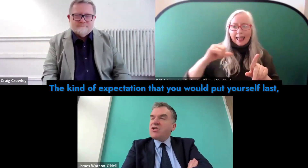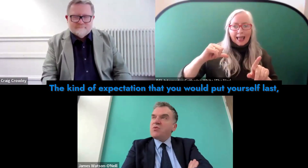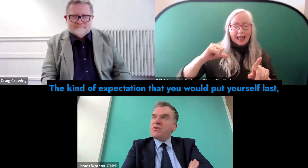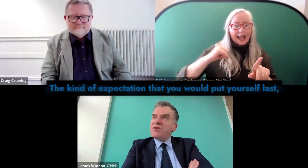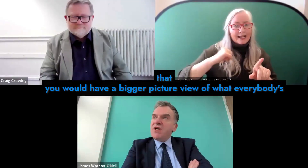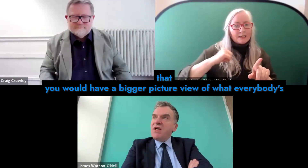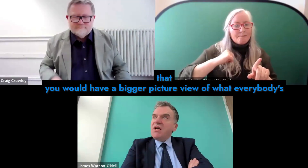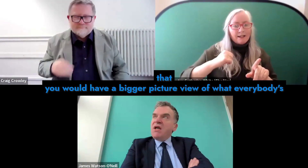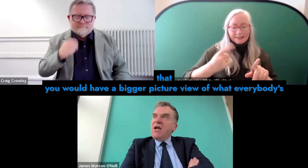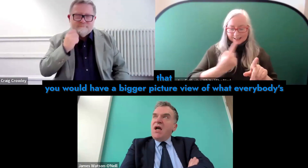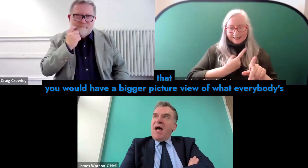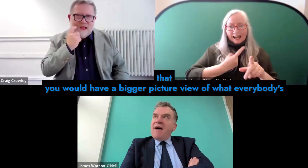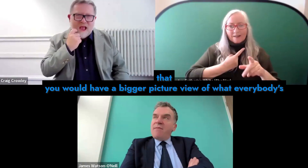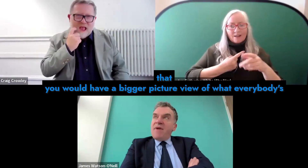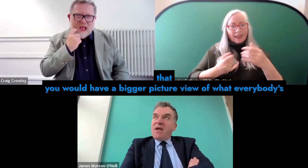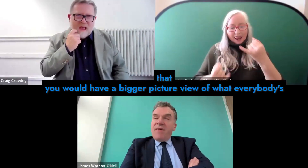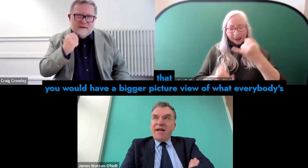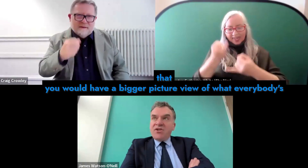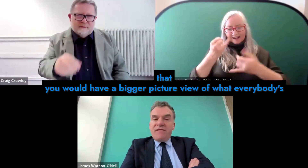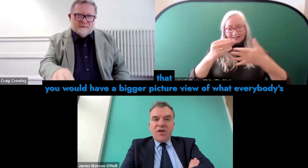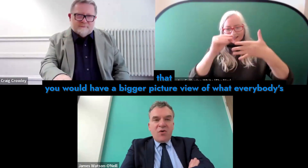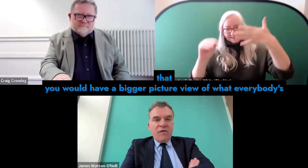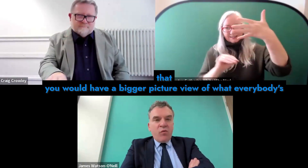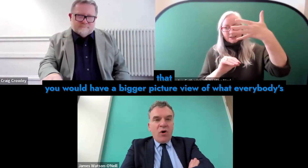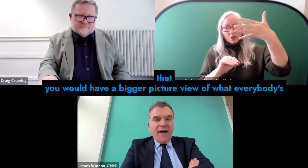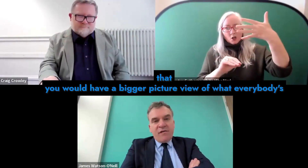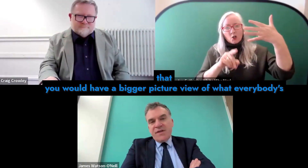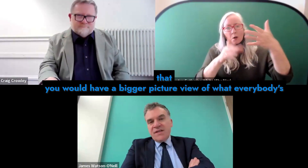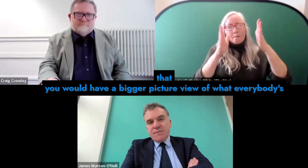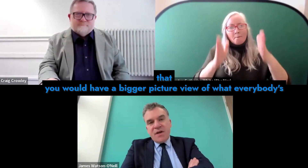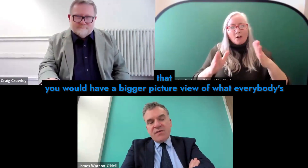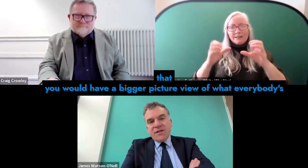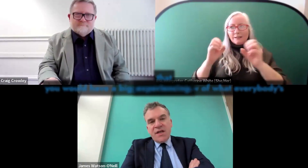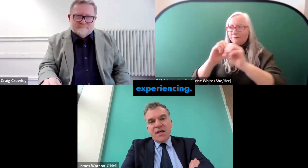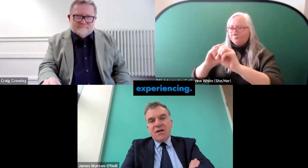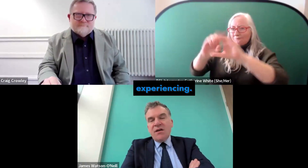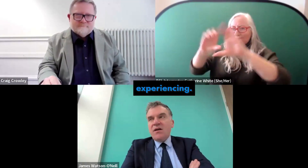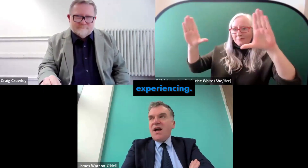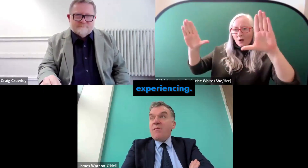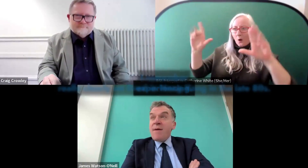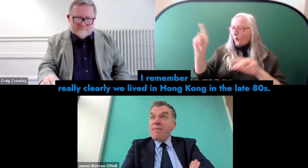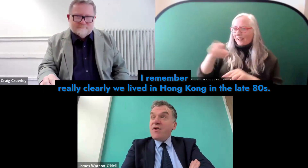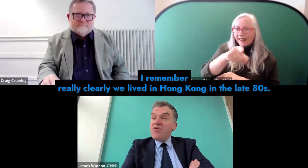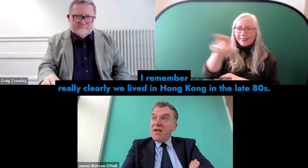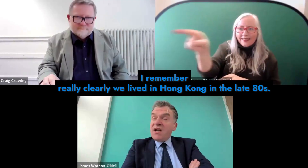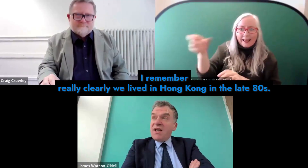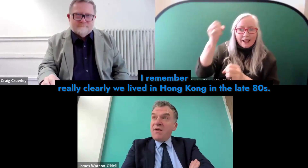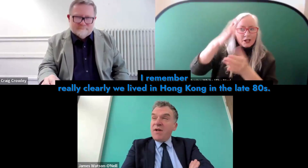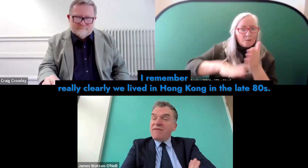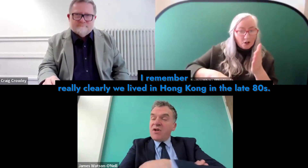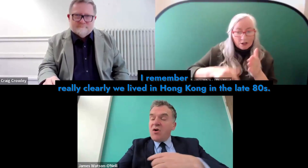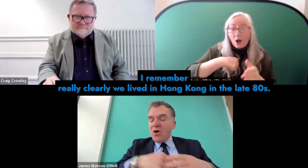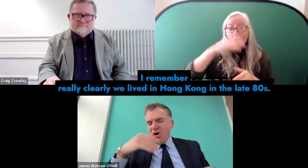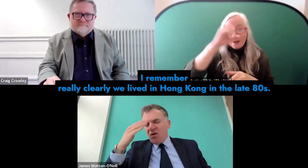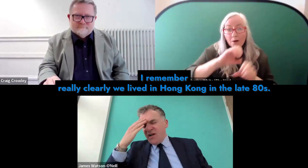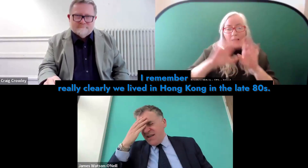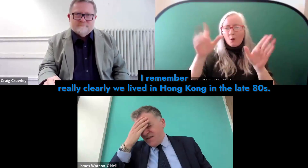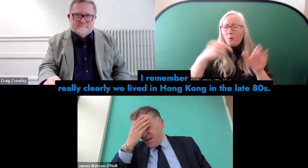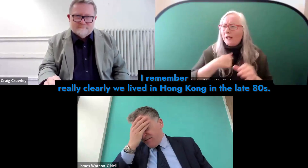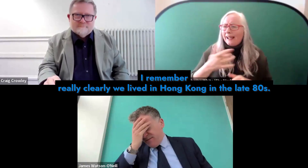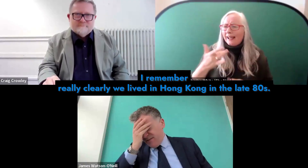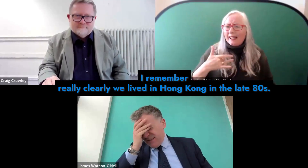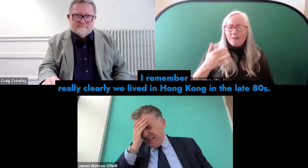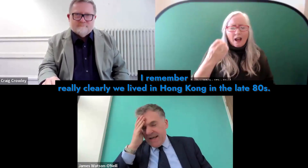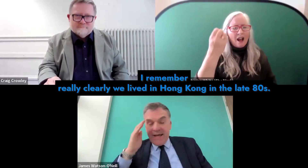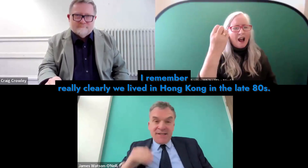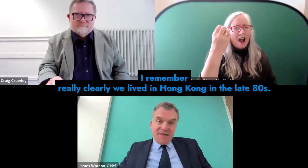yourself last, that you would have a bigger picture view of what everybody's experiencing. I remember really clearly we lived in Hong Kong